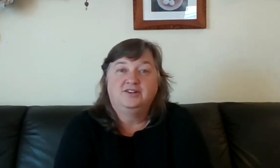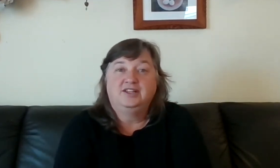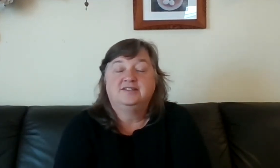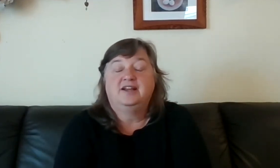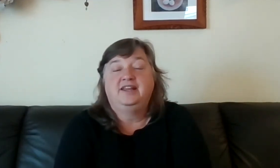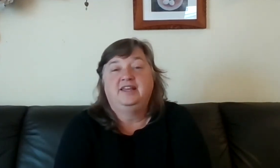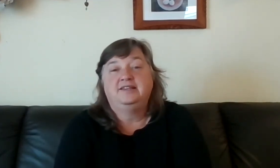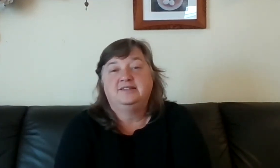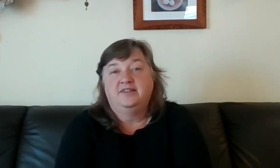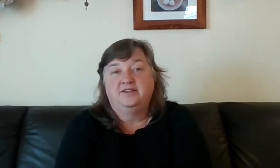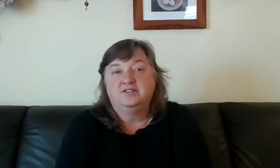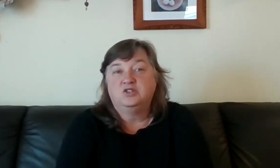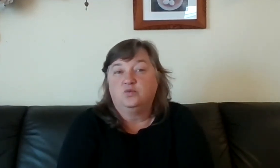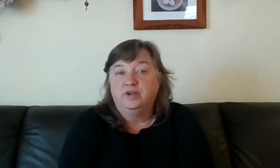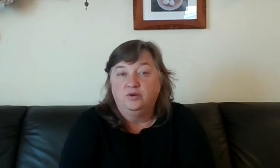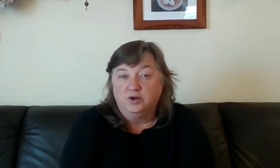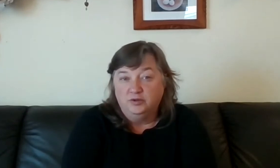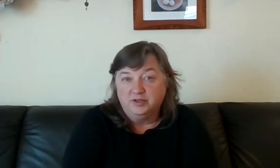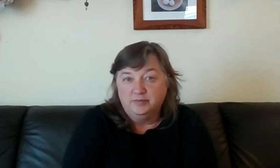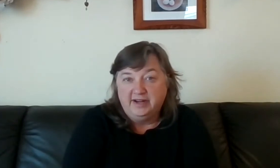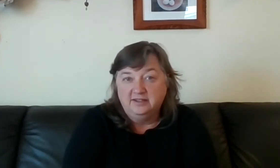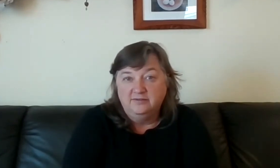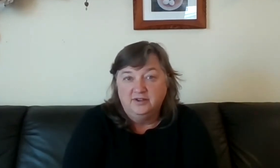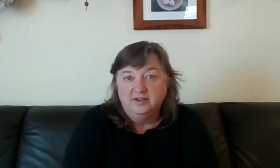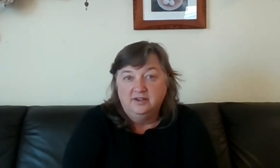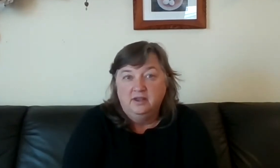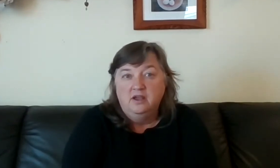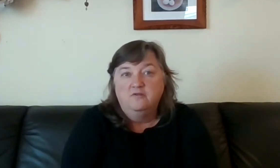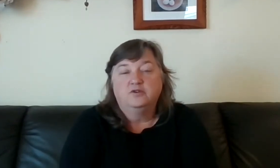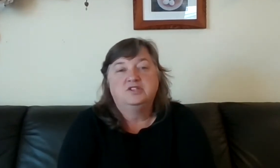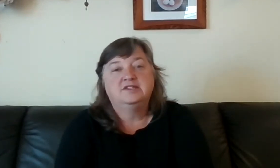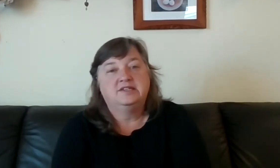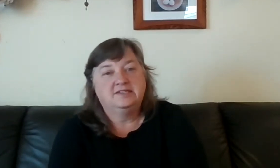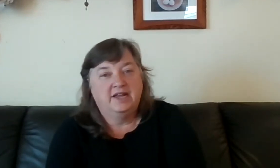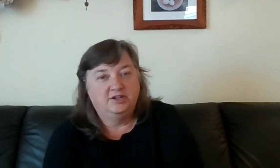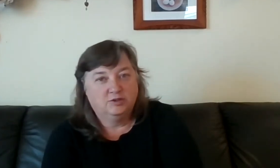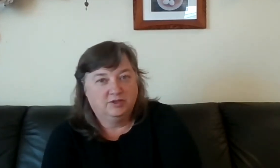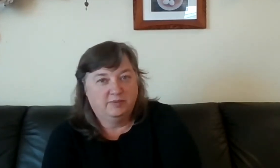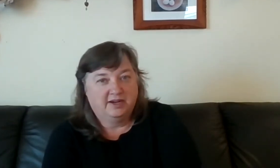learning signing is that there's this real world perspective versus signer's perspective.